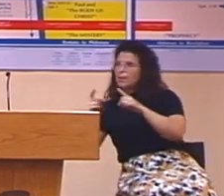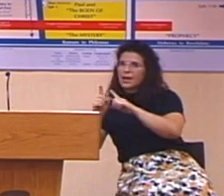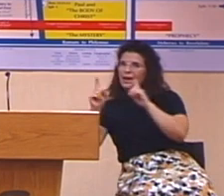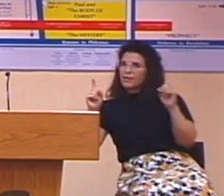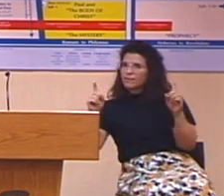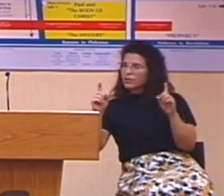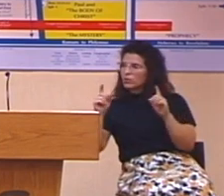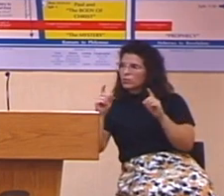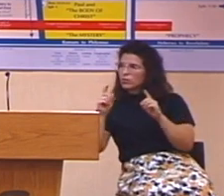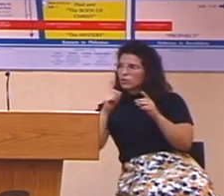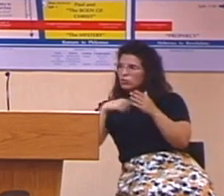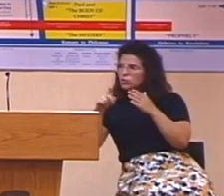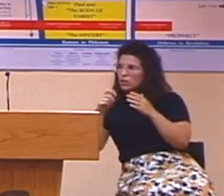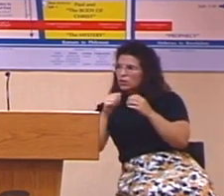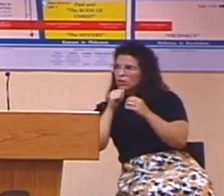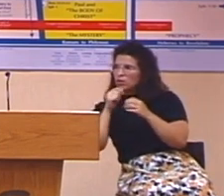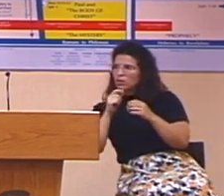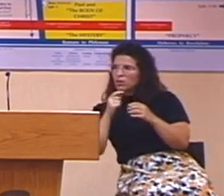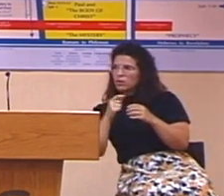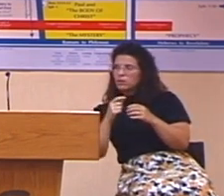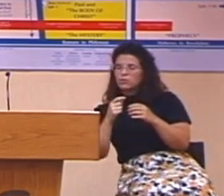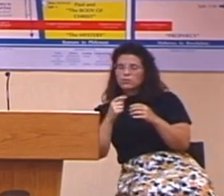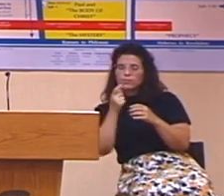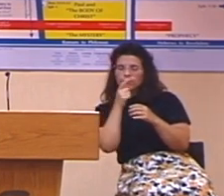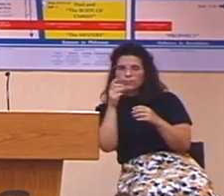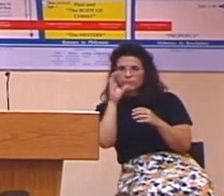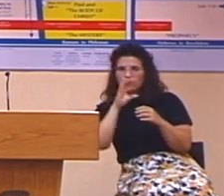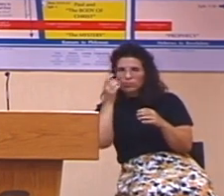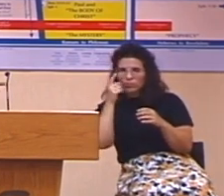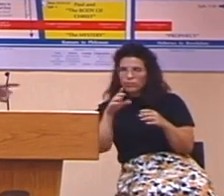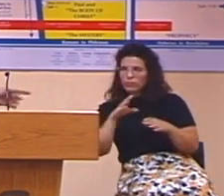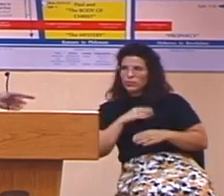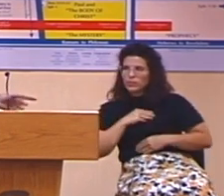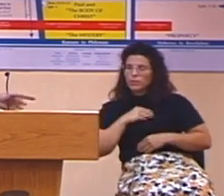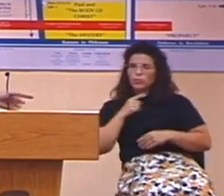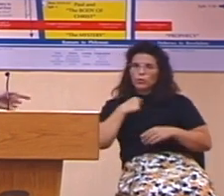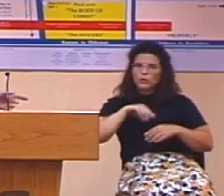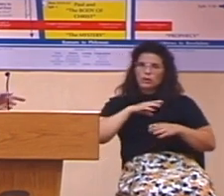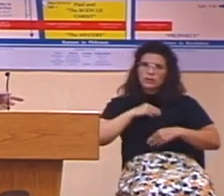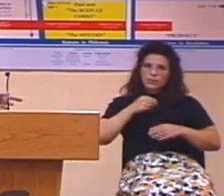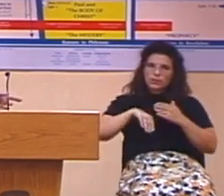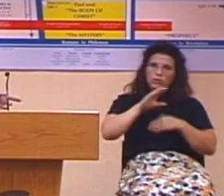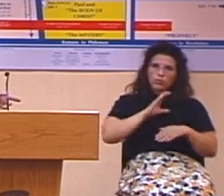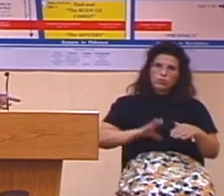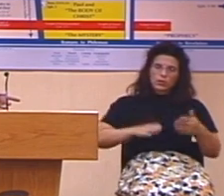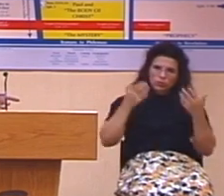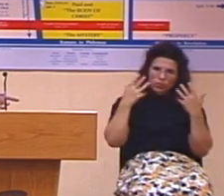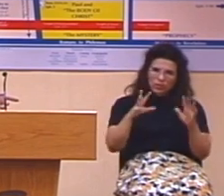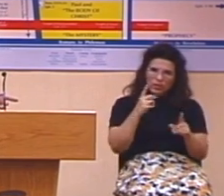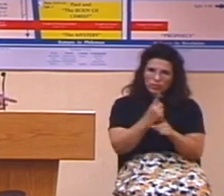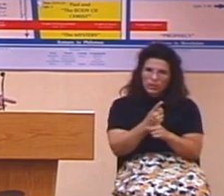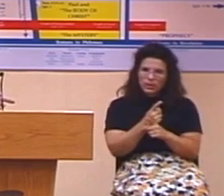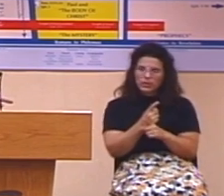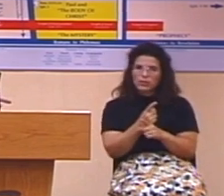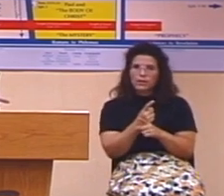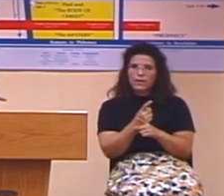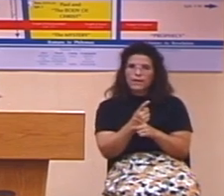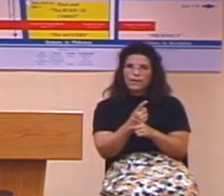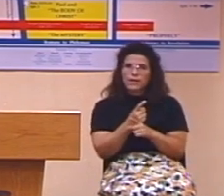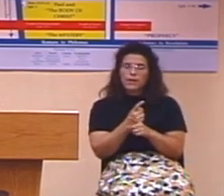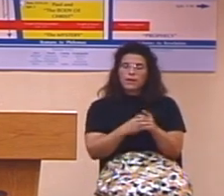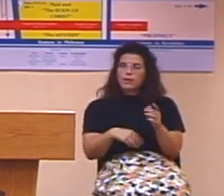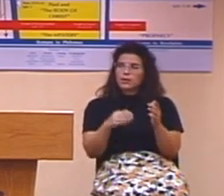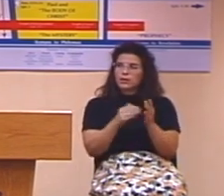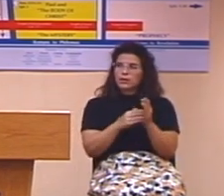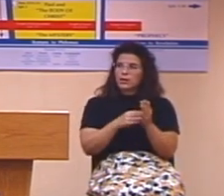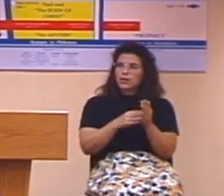only acceptance we're looking for is our own. Because we're accepted in Christ already, aren't we? Again,